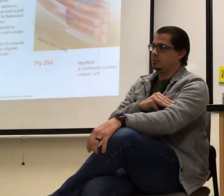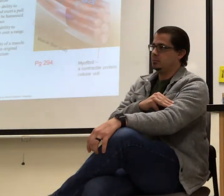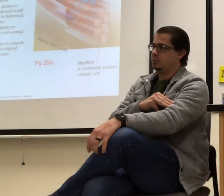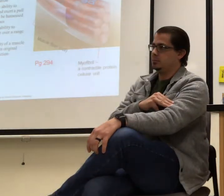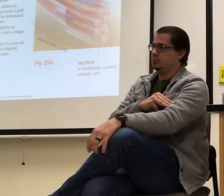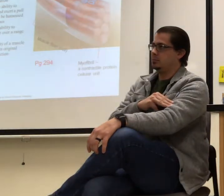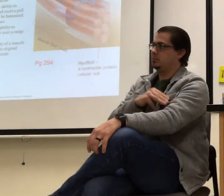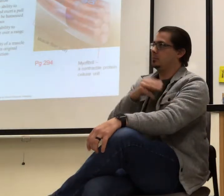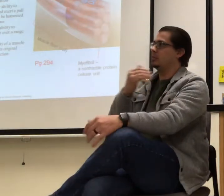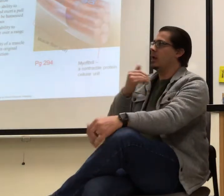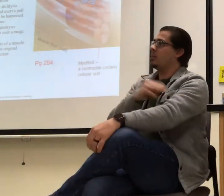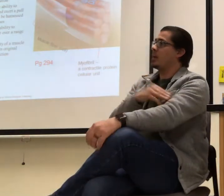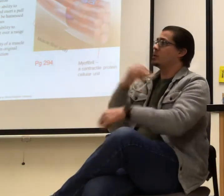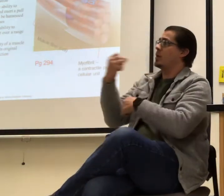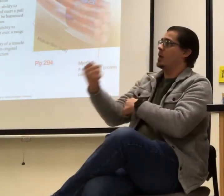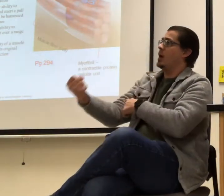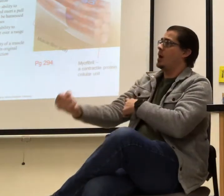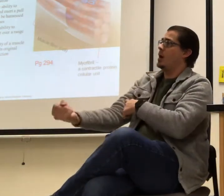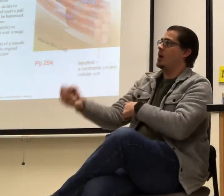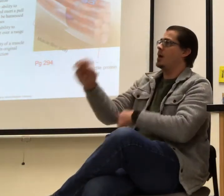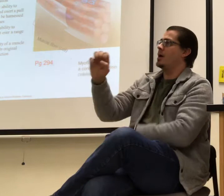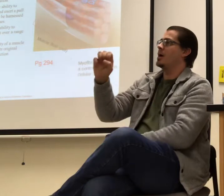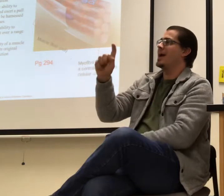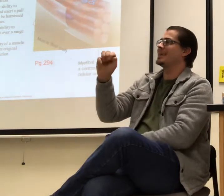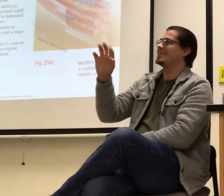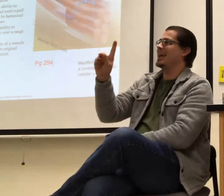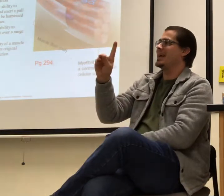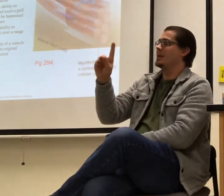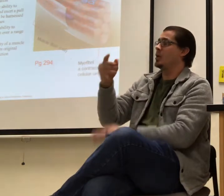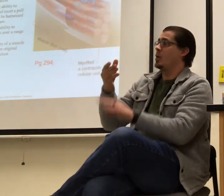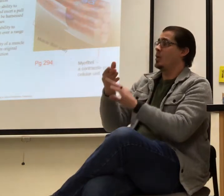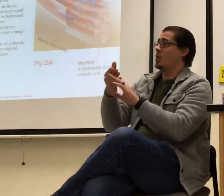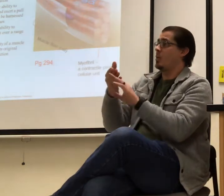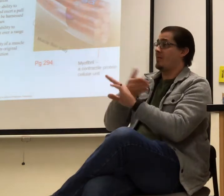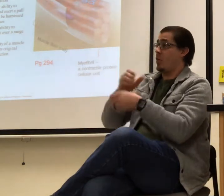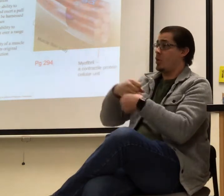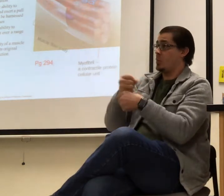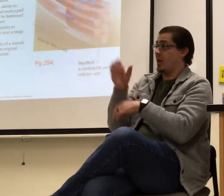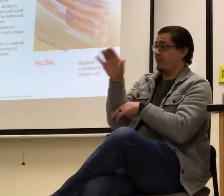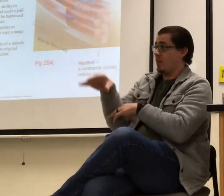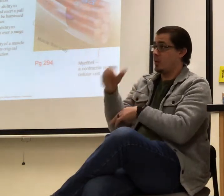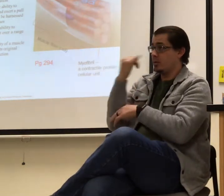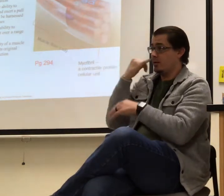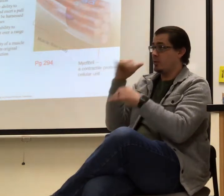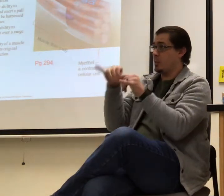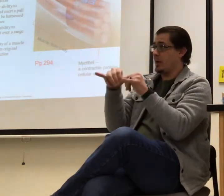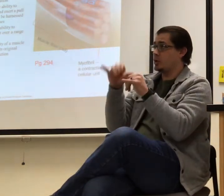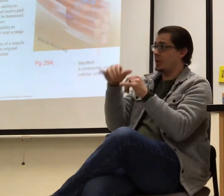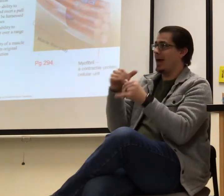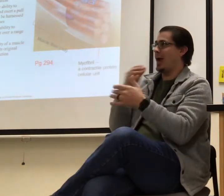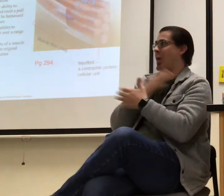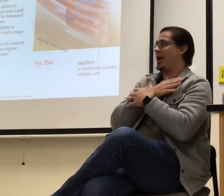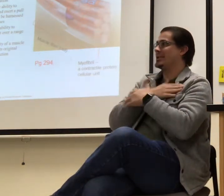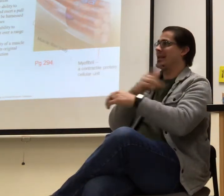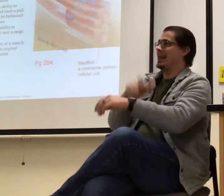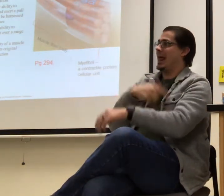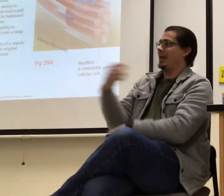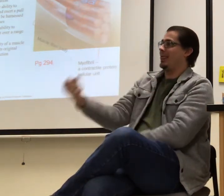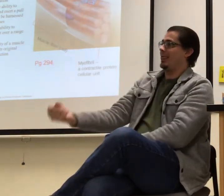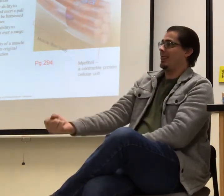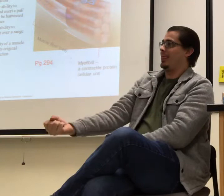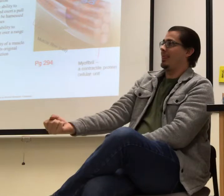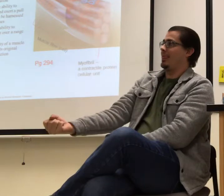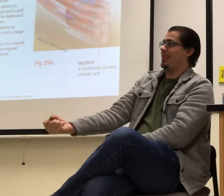you've extended the muscle, haven't you? I mean, before you generate force, if you were to measure that resting length,